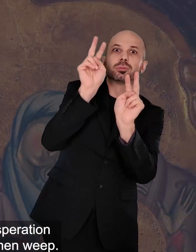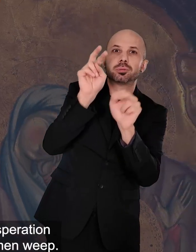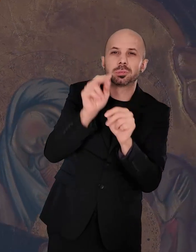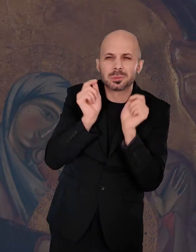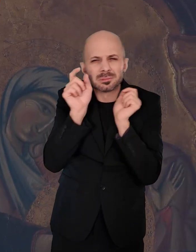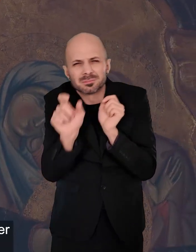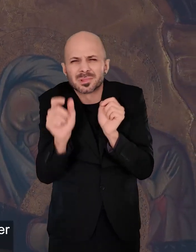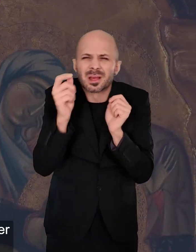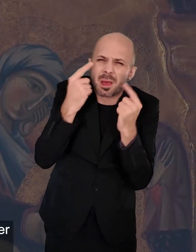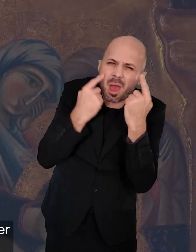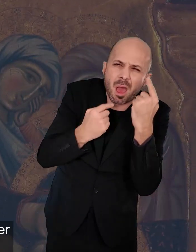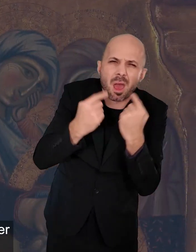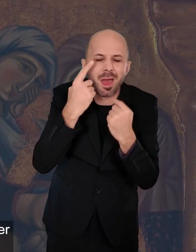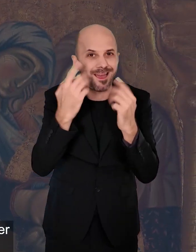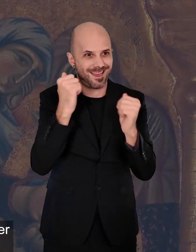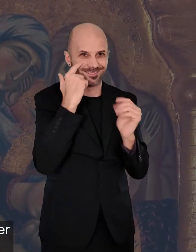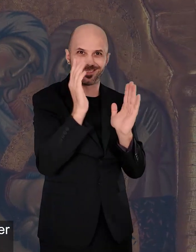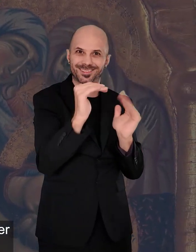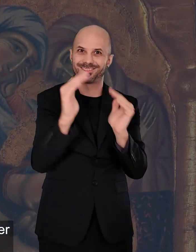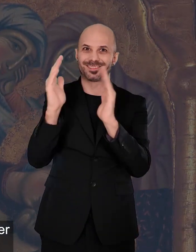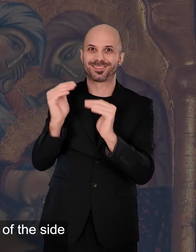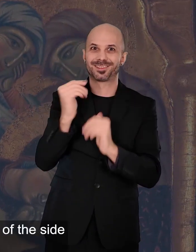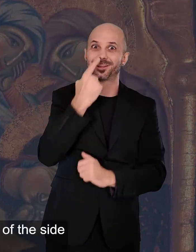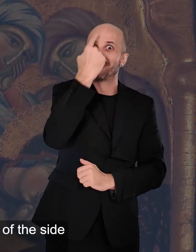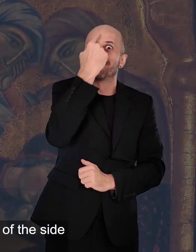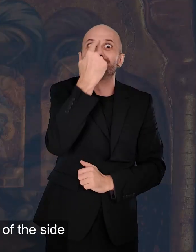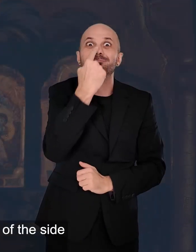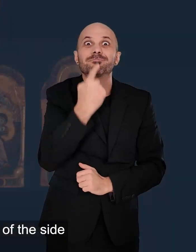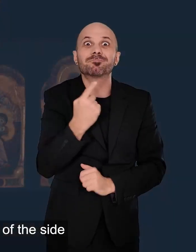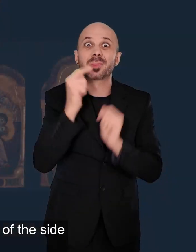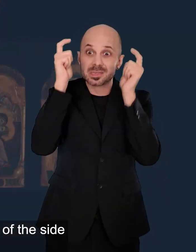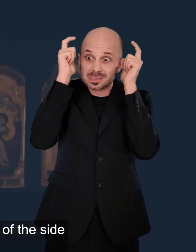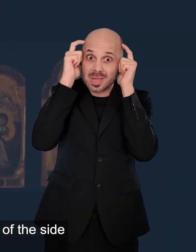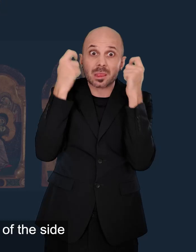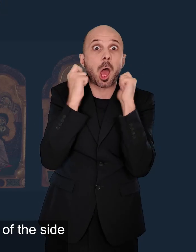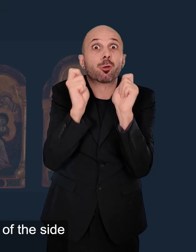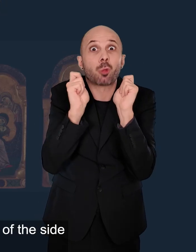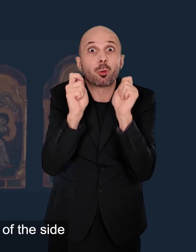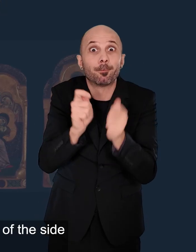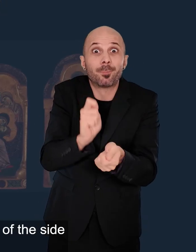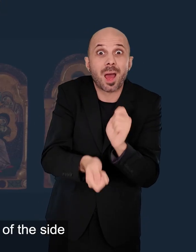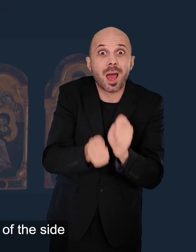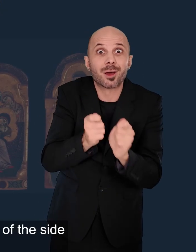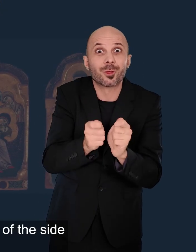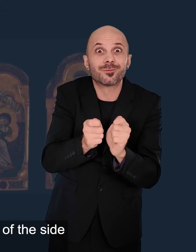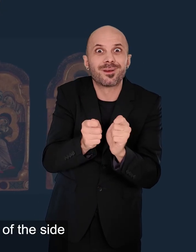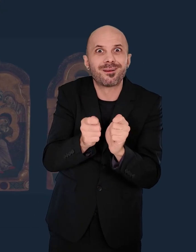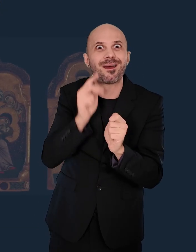weep. These two scenes, together with the figures of St. Anthony of Padua, made up part of the side facing the faithful.